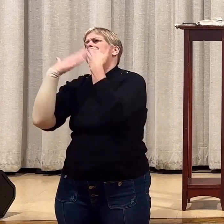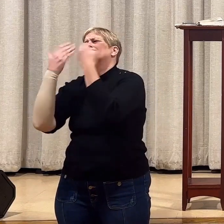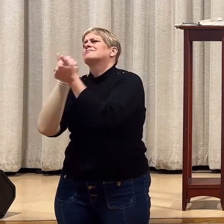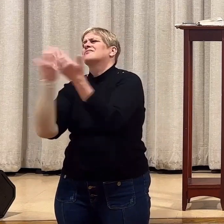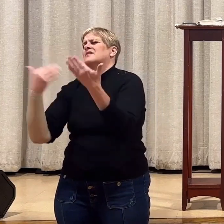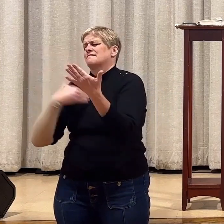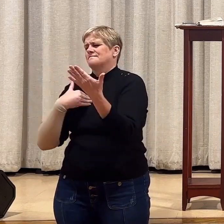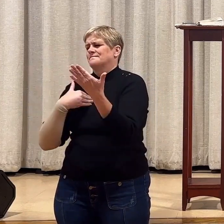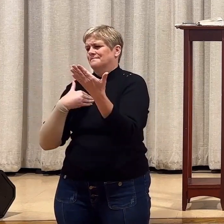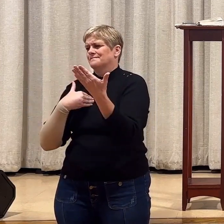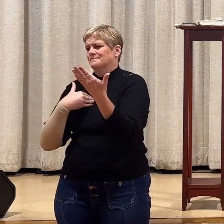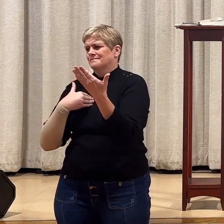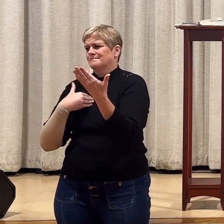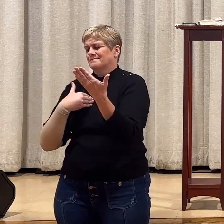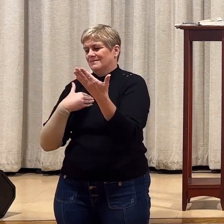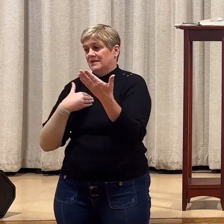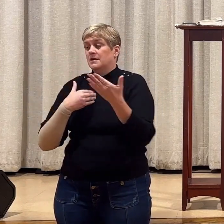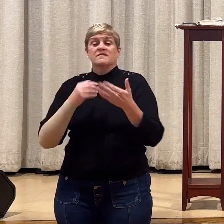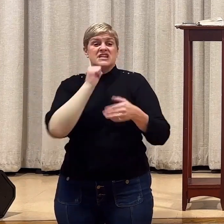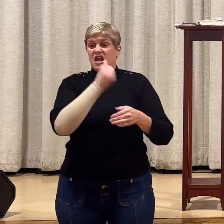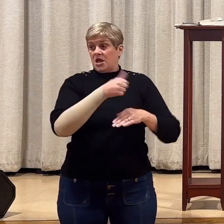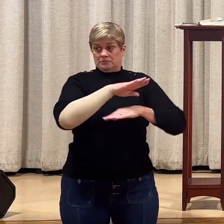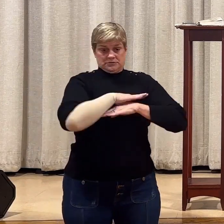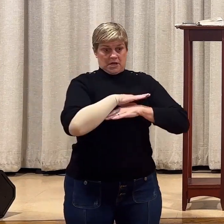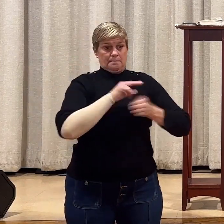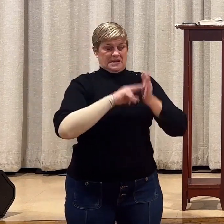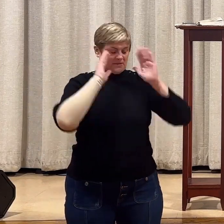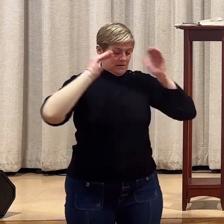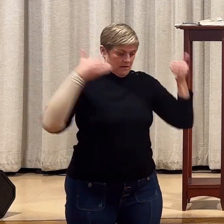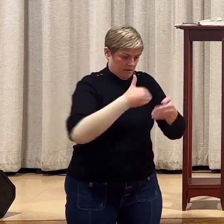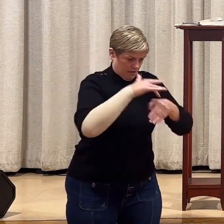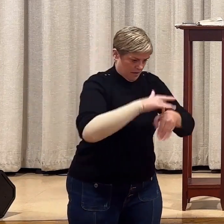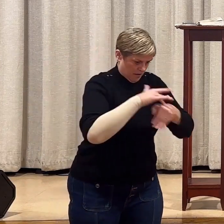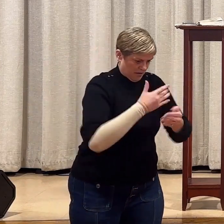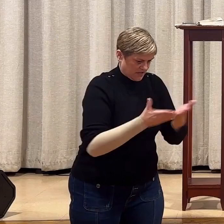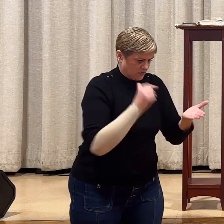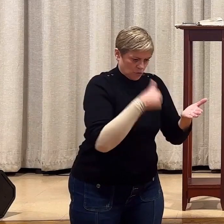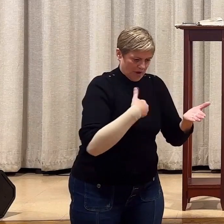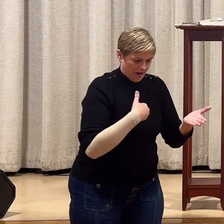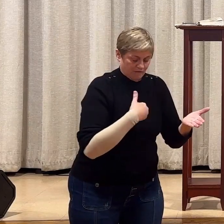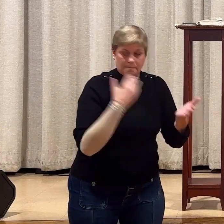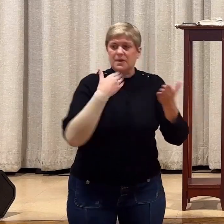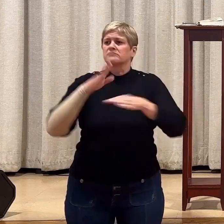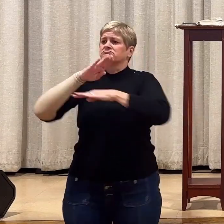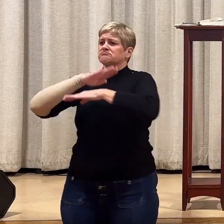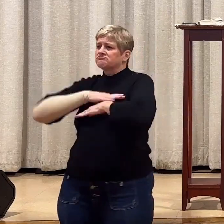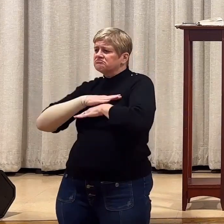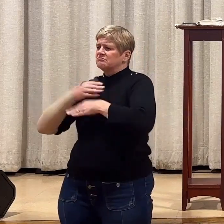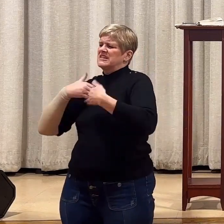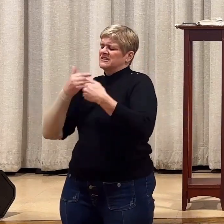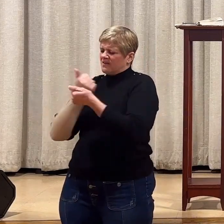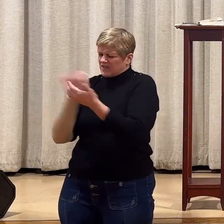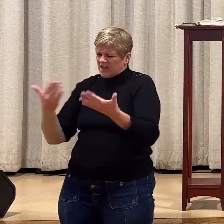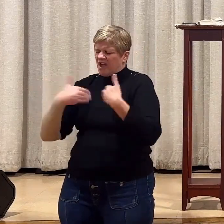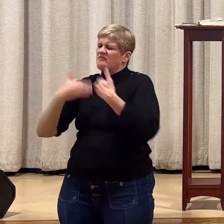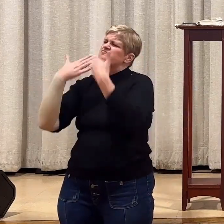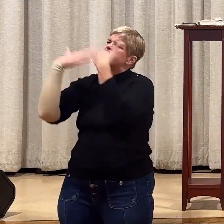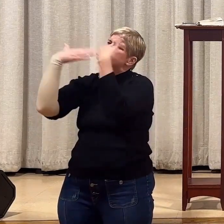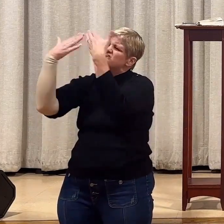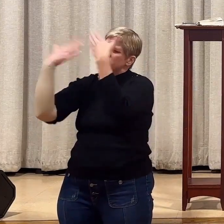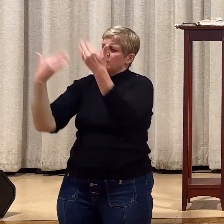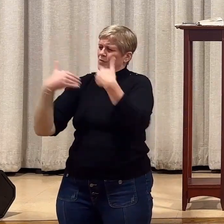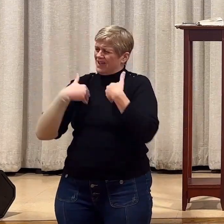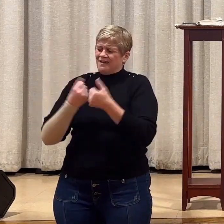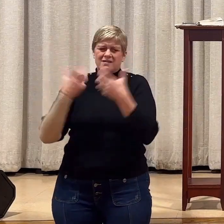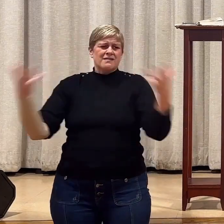you do have. Discontentment focuses on what you don't have, but contentment is thankful for what you do have. And we have so